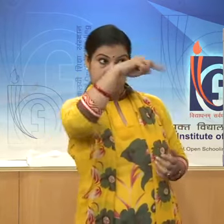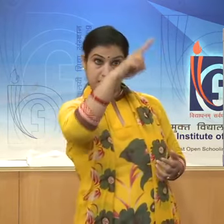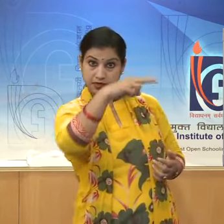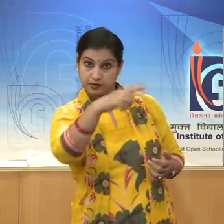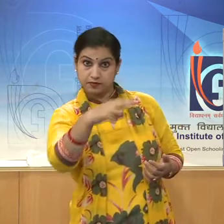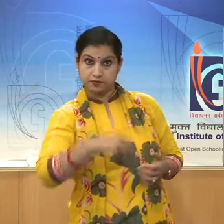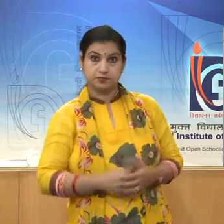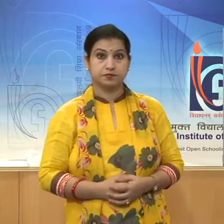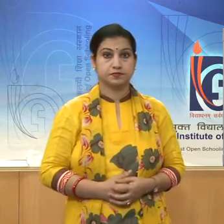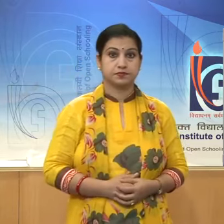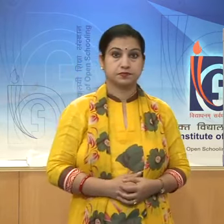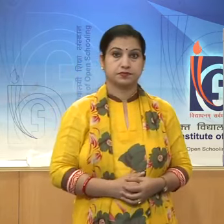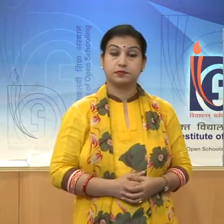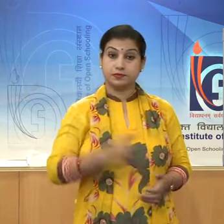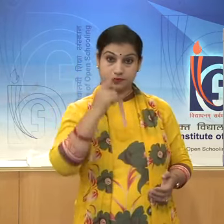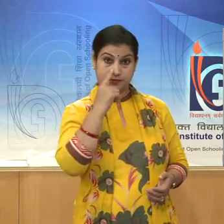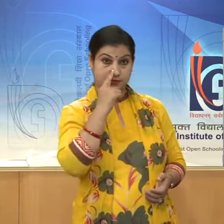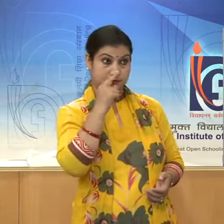painting Mona Lisa